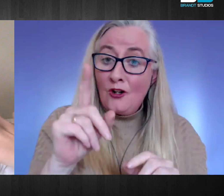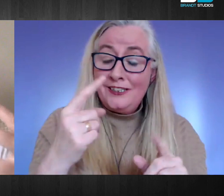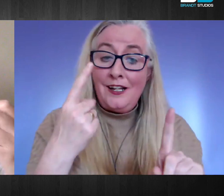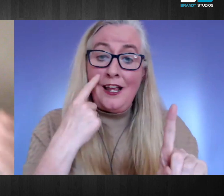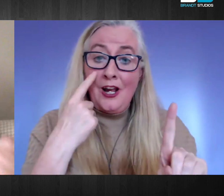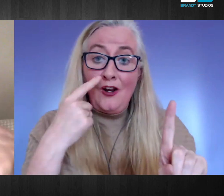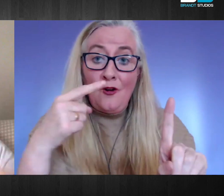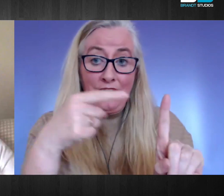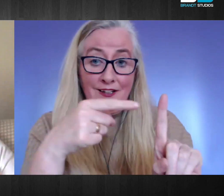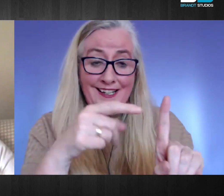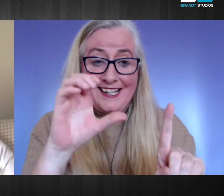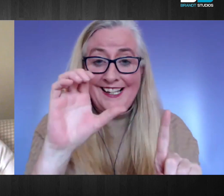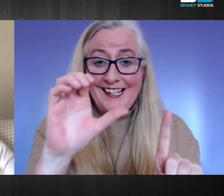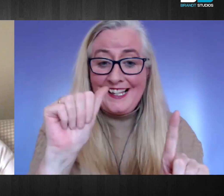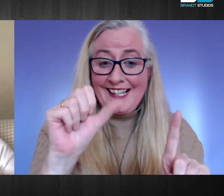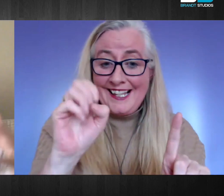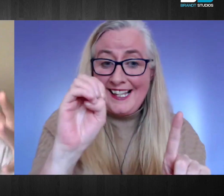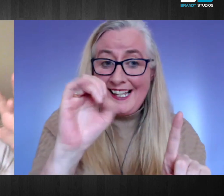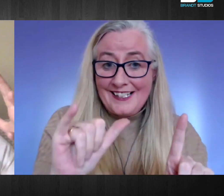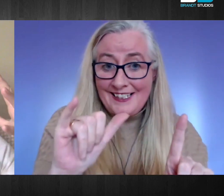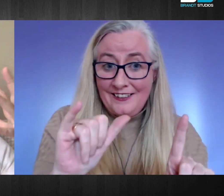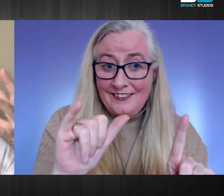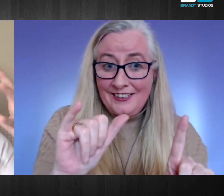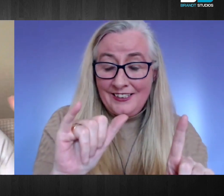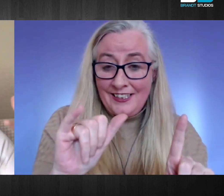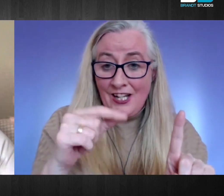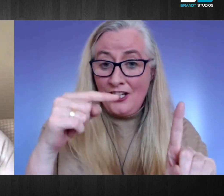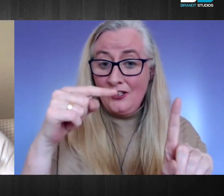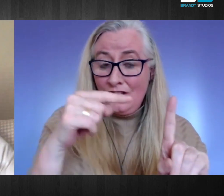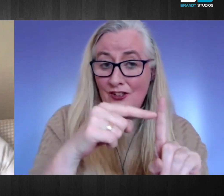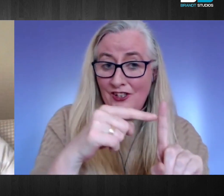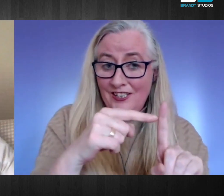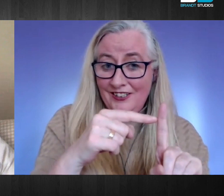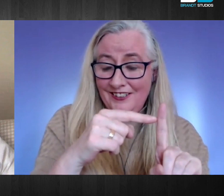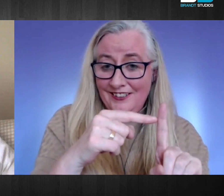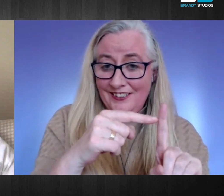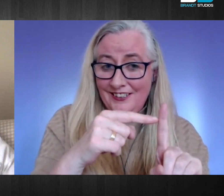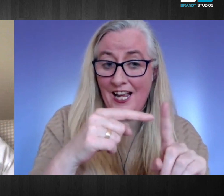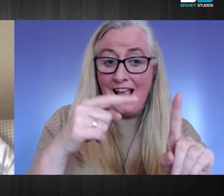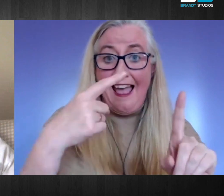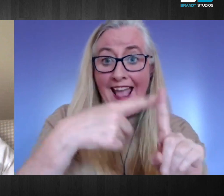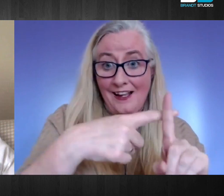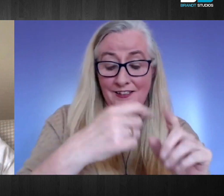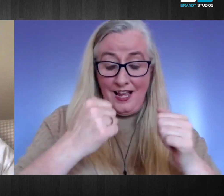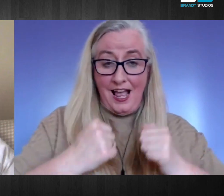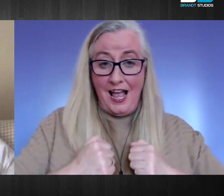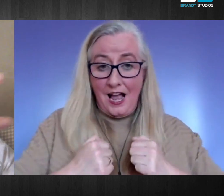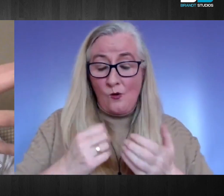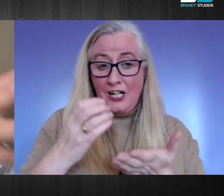are very, very focused on that in general. So they're a very interesting group because they sit at the interface